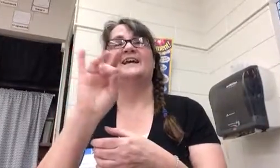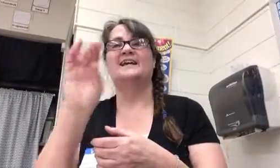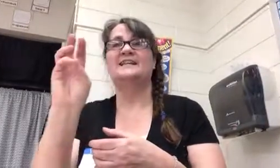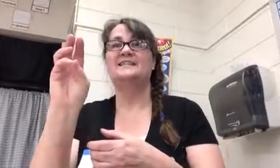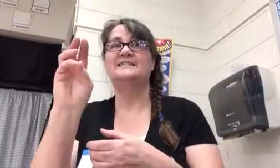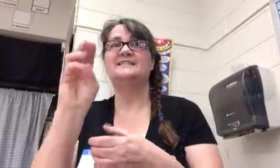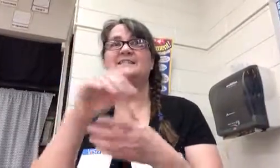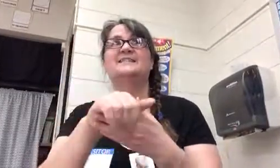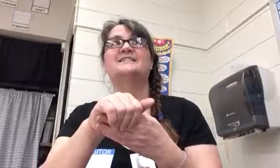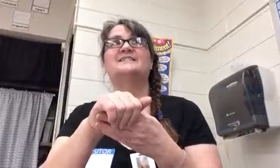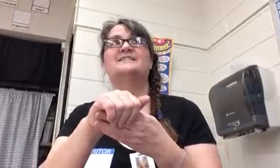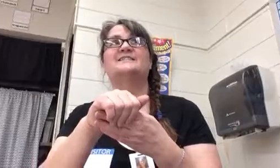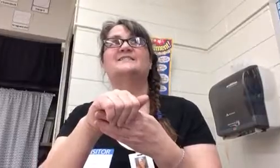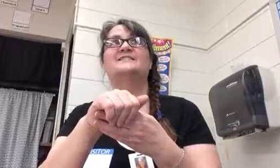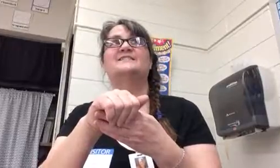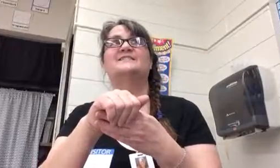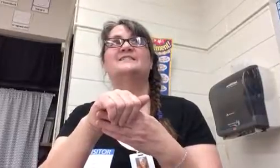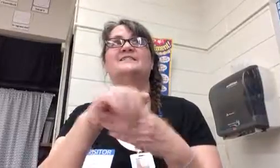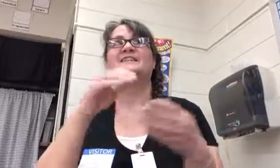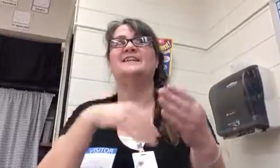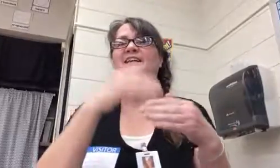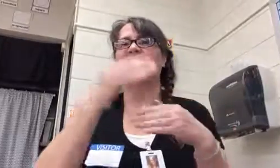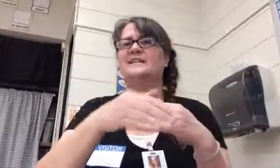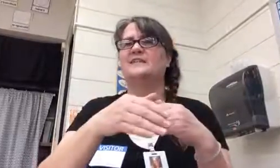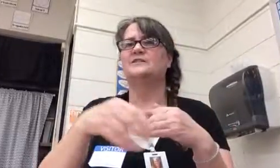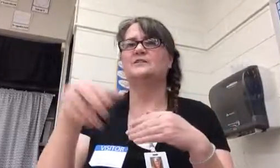Rose Nation. What is one less than 86?